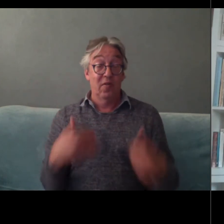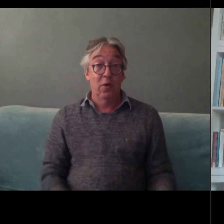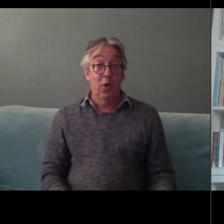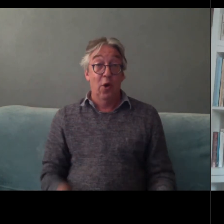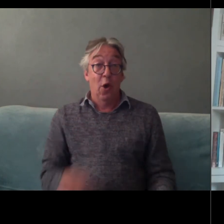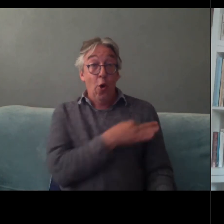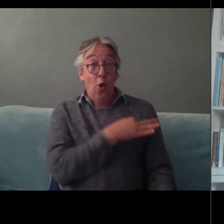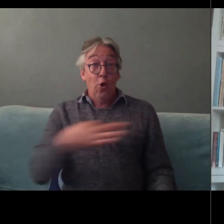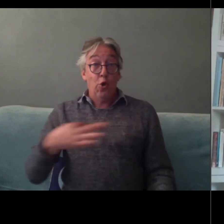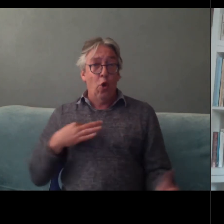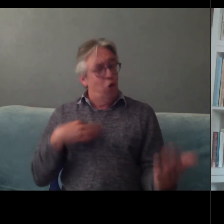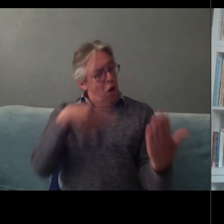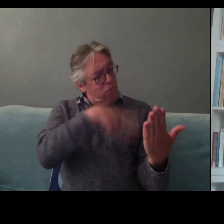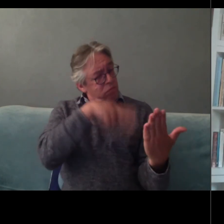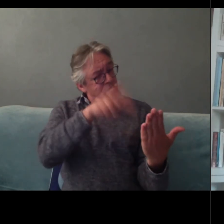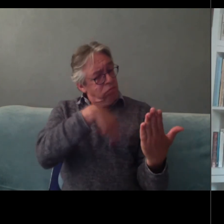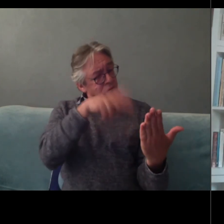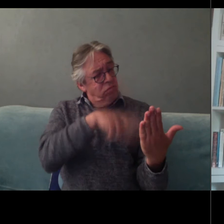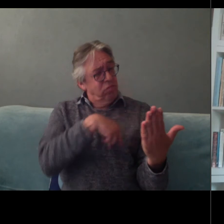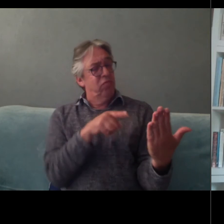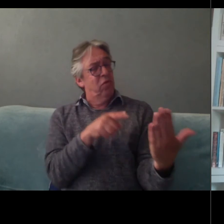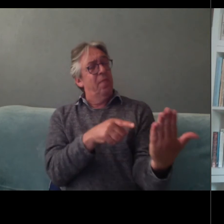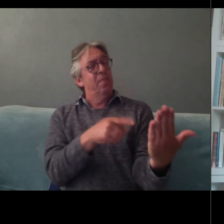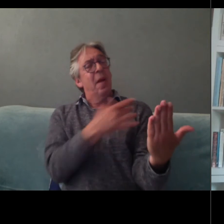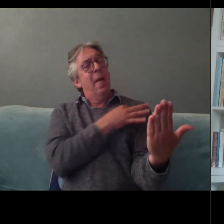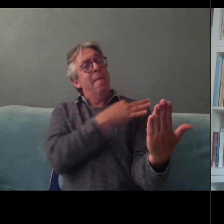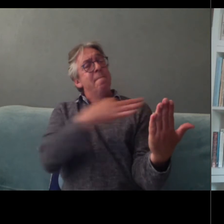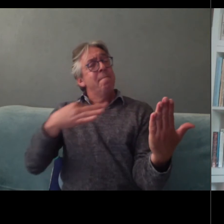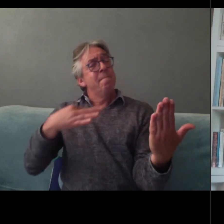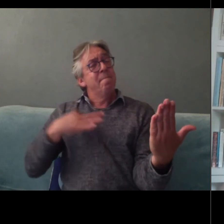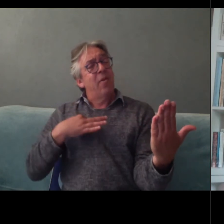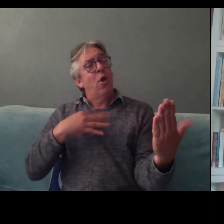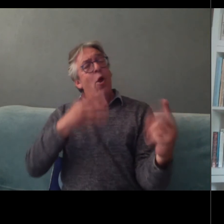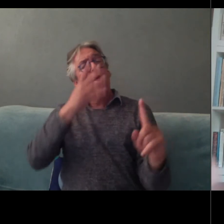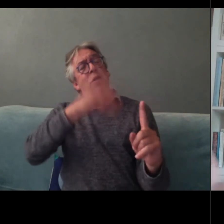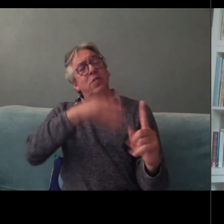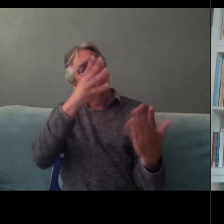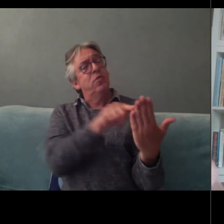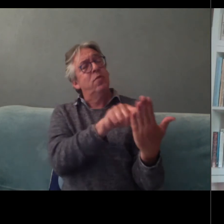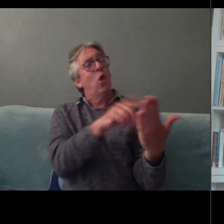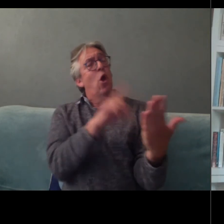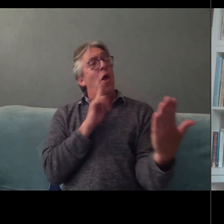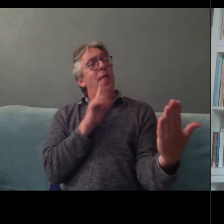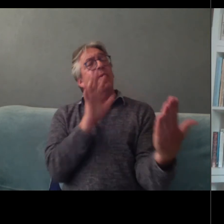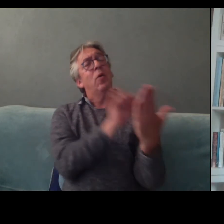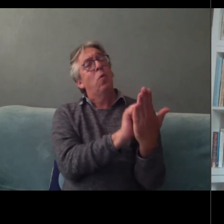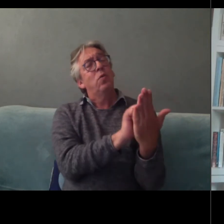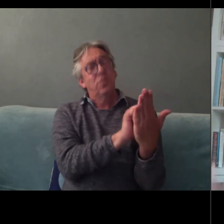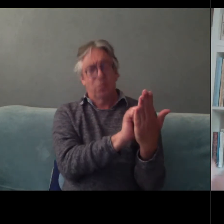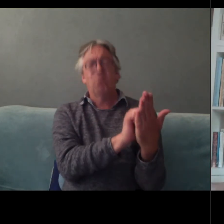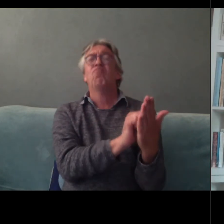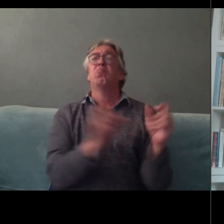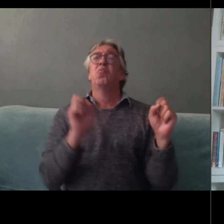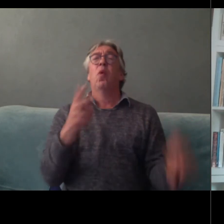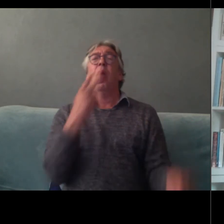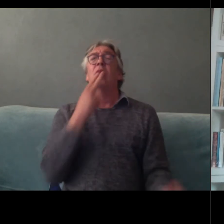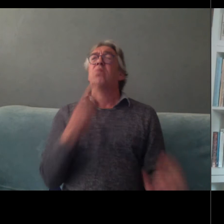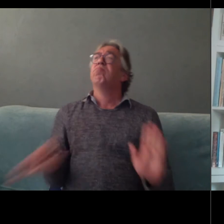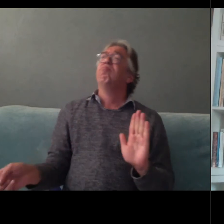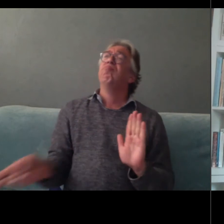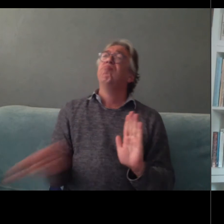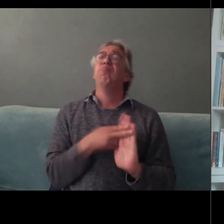your diagnosis, medical evaluations, and say, okay, we know your diagnosis, we know your